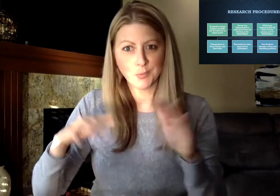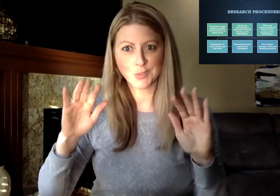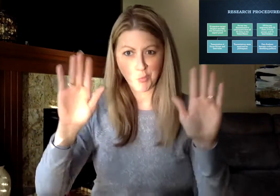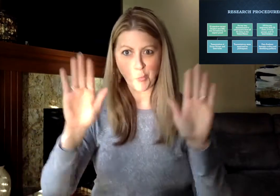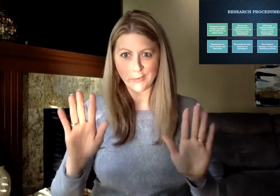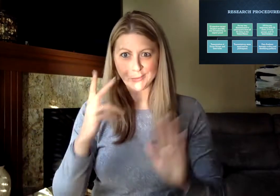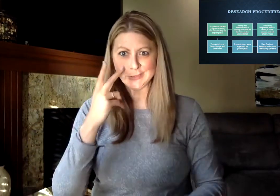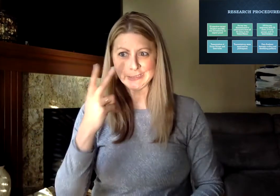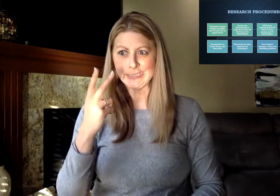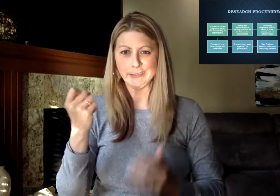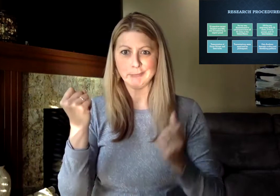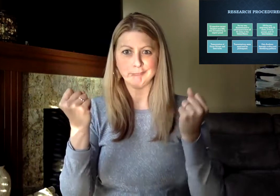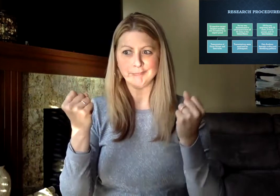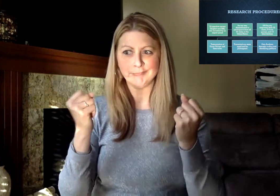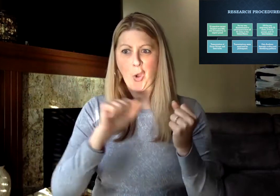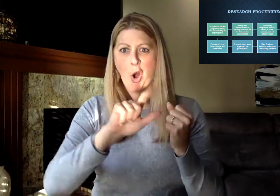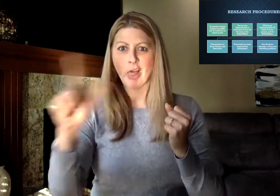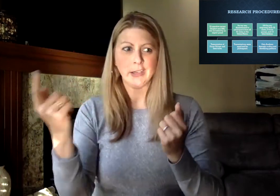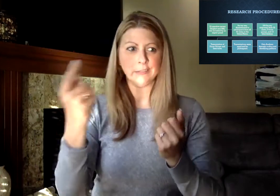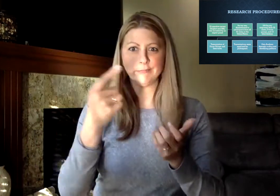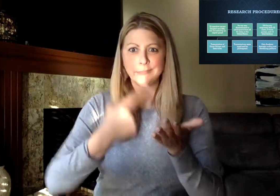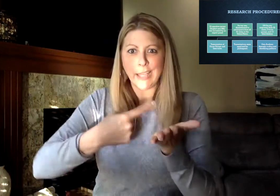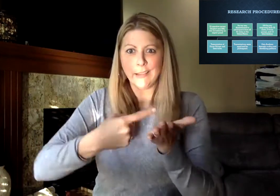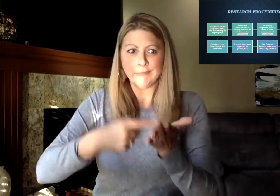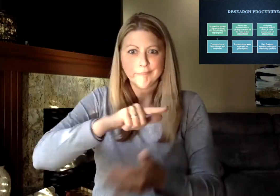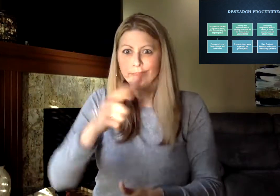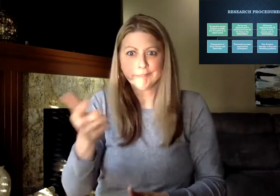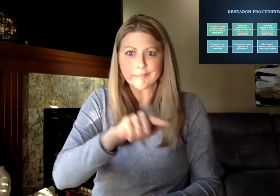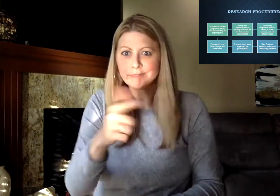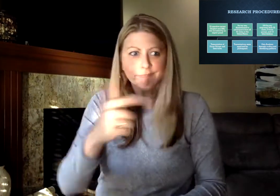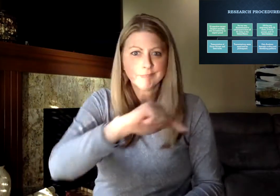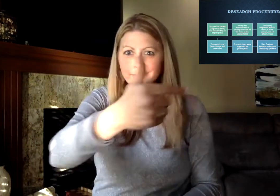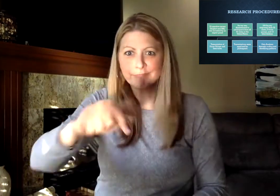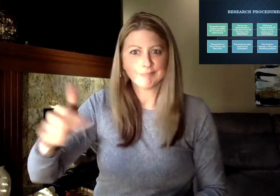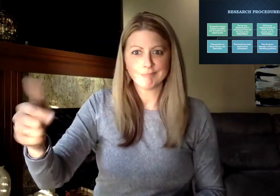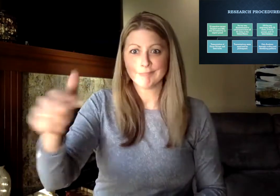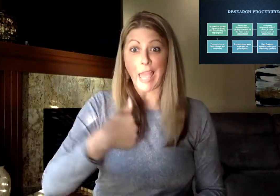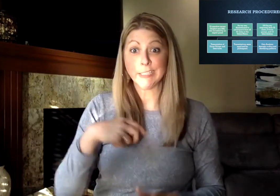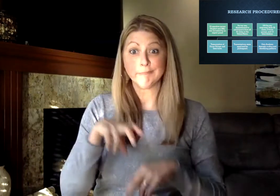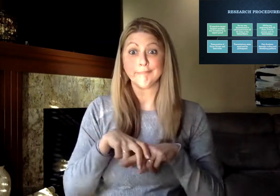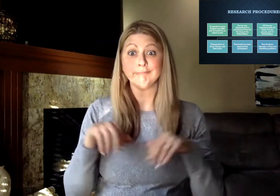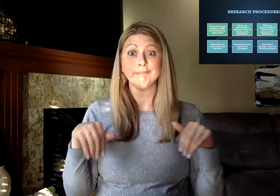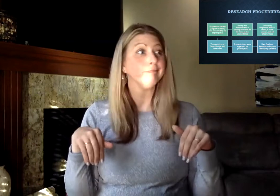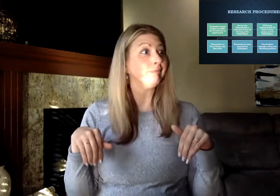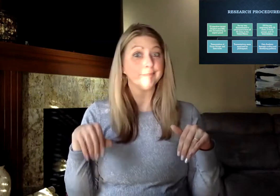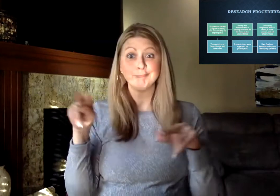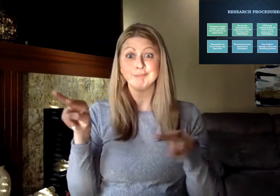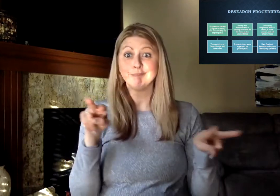discussion. It was really wonderful to see all of the dialogue going back and forth, and I just kind of sat